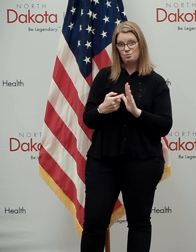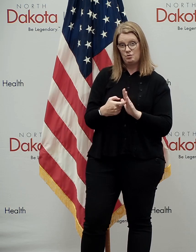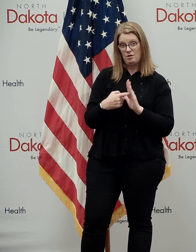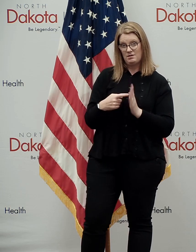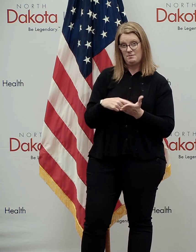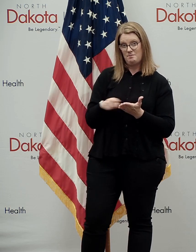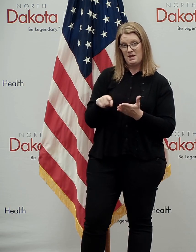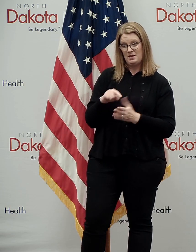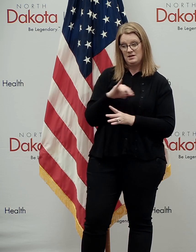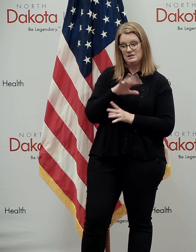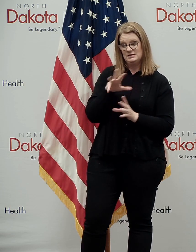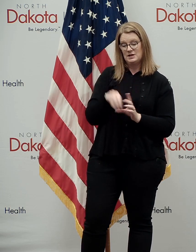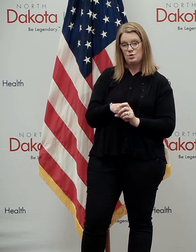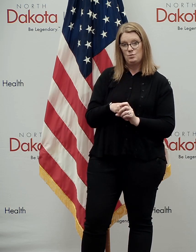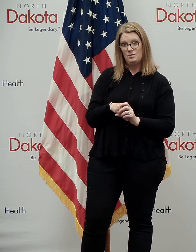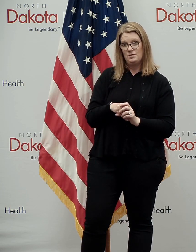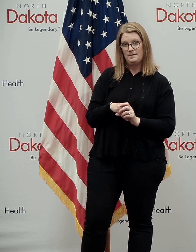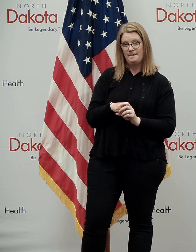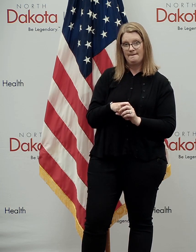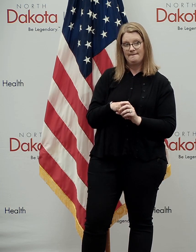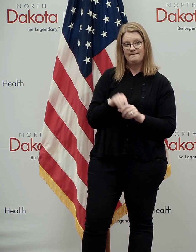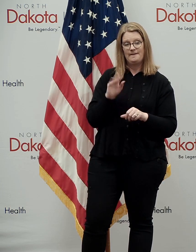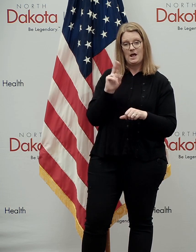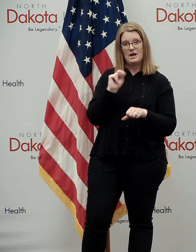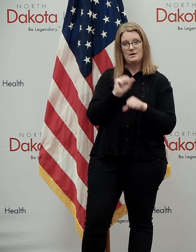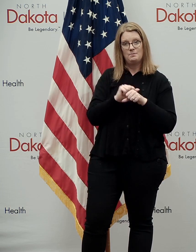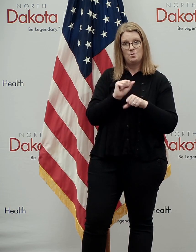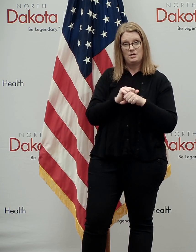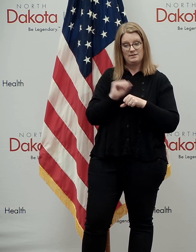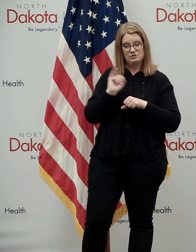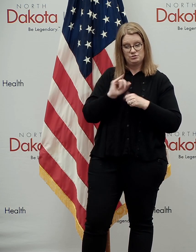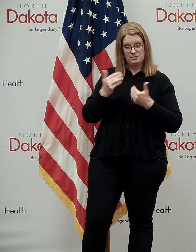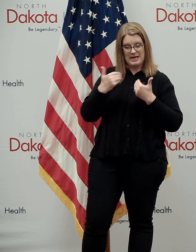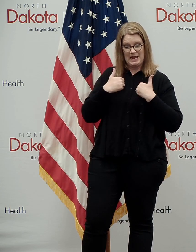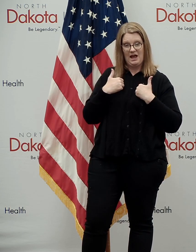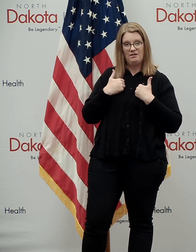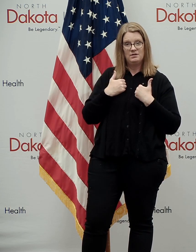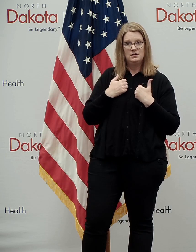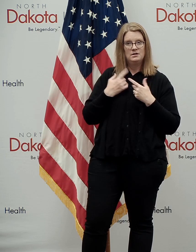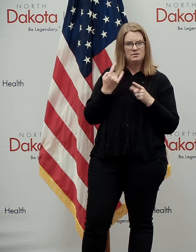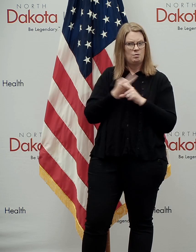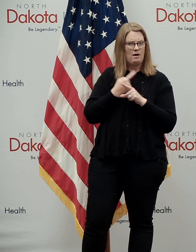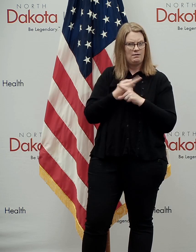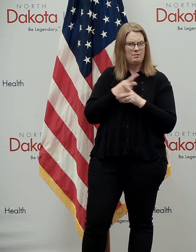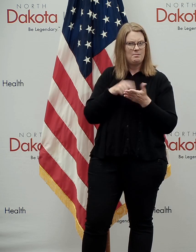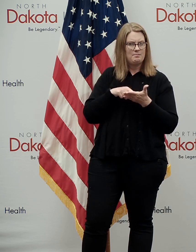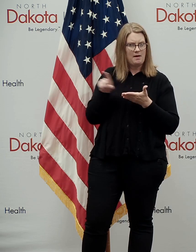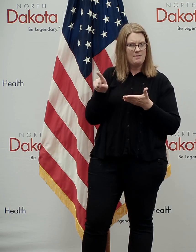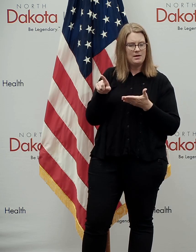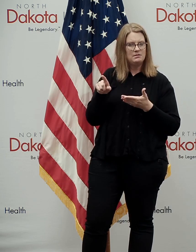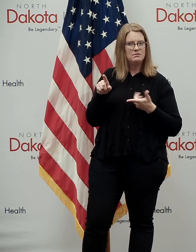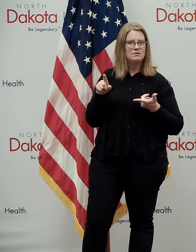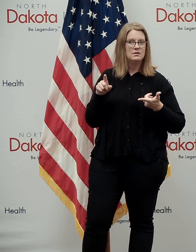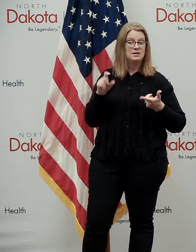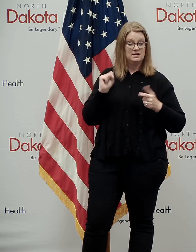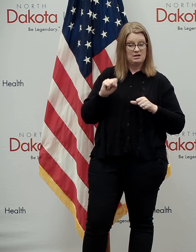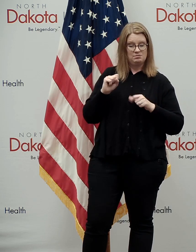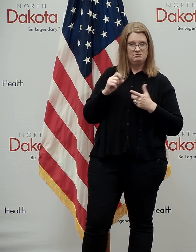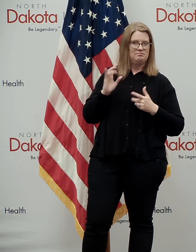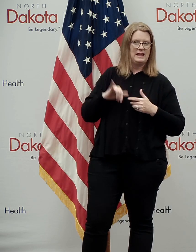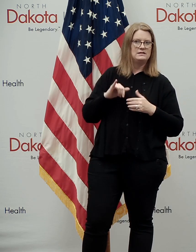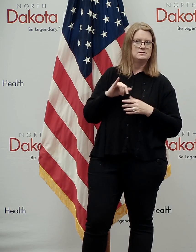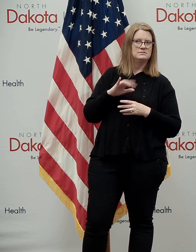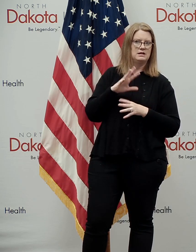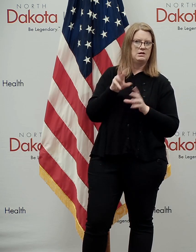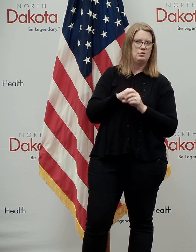is incorporated in the unemployment insurance we already have, the traditional payment that we would make, then that becomes